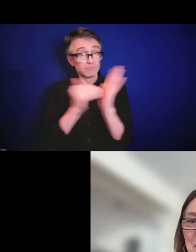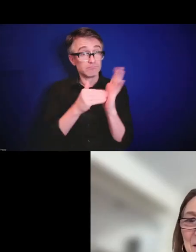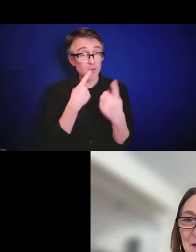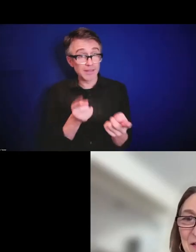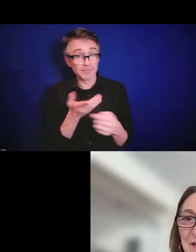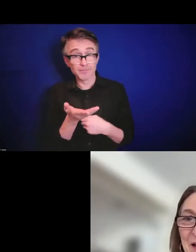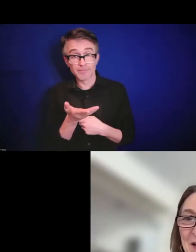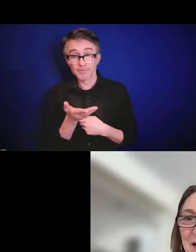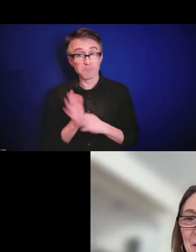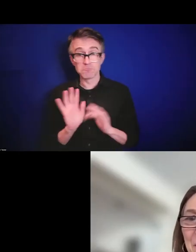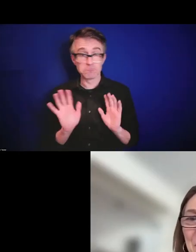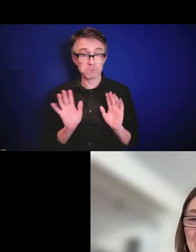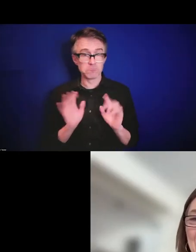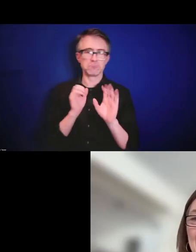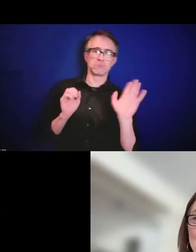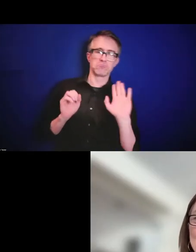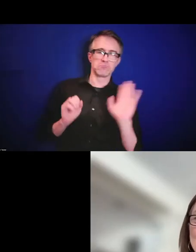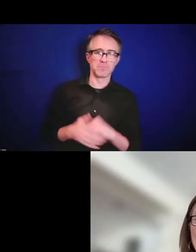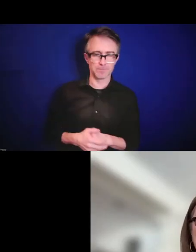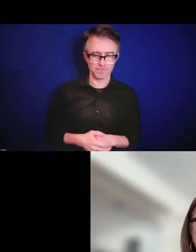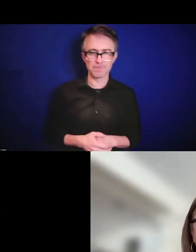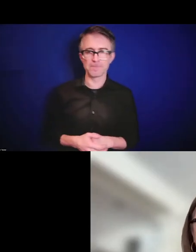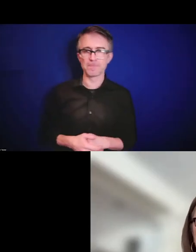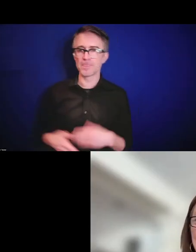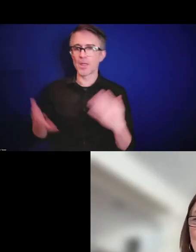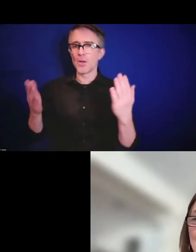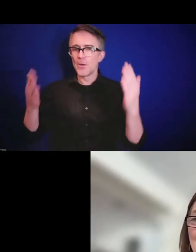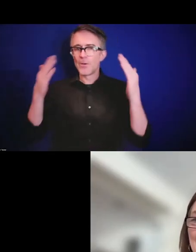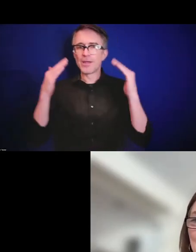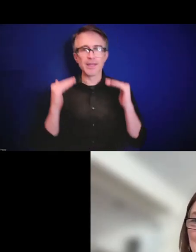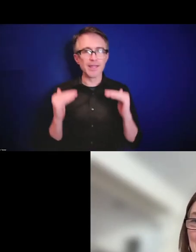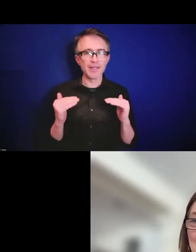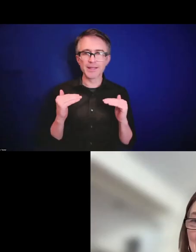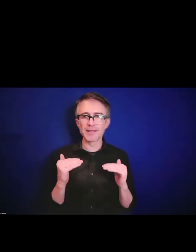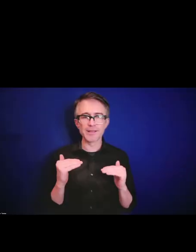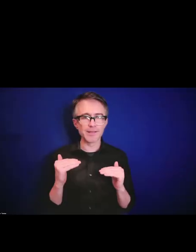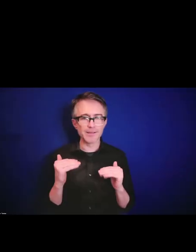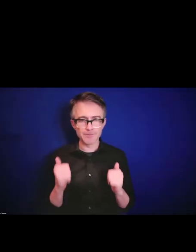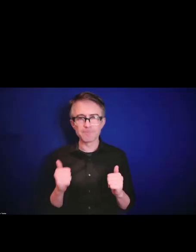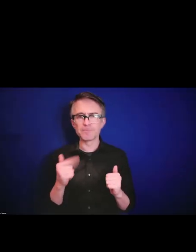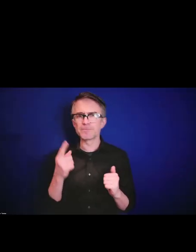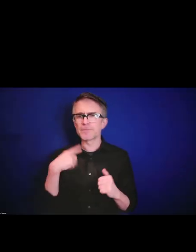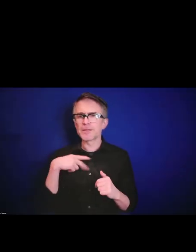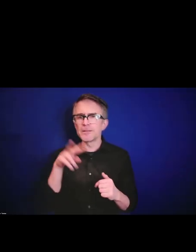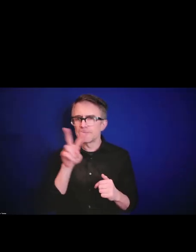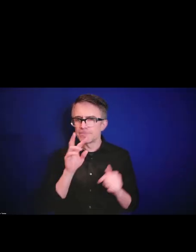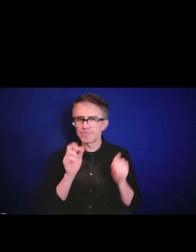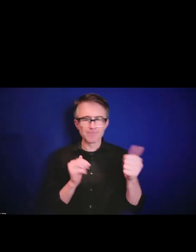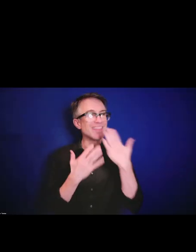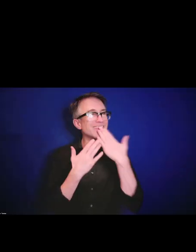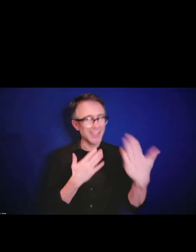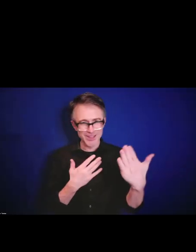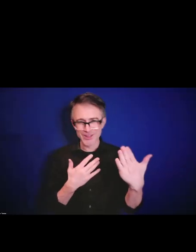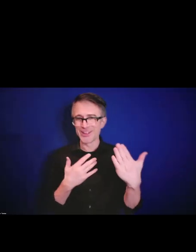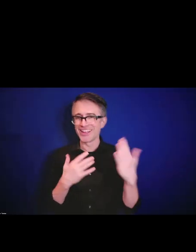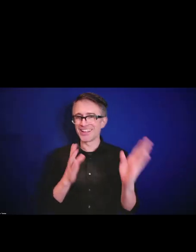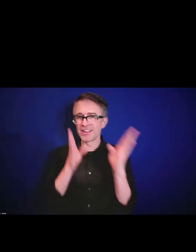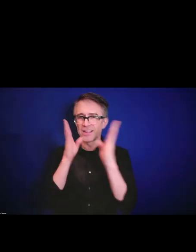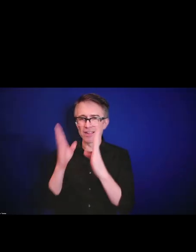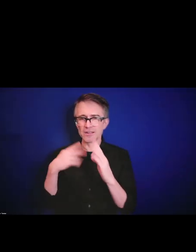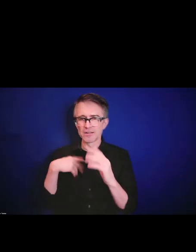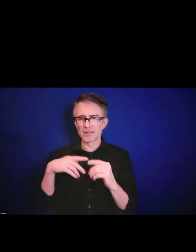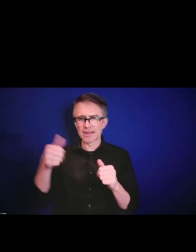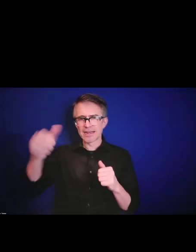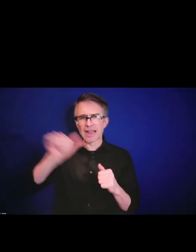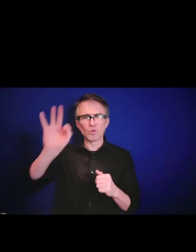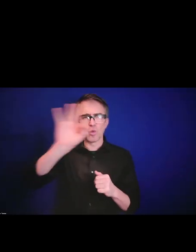Okay, thank you. So the next question is specifically on methods for